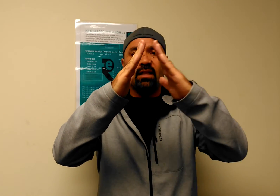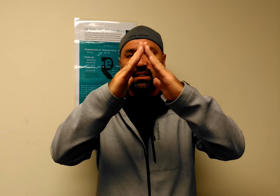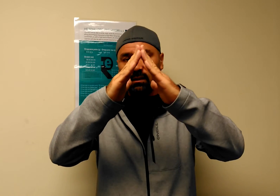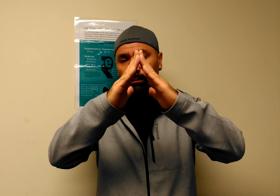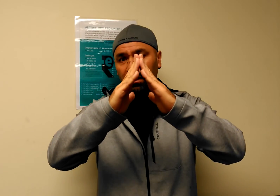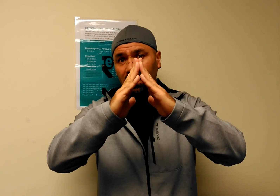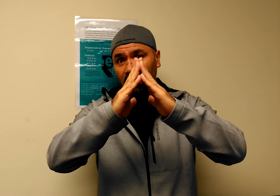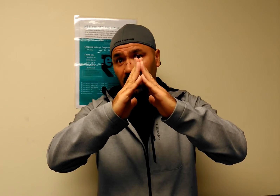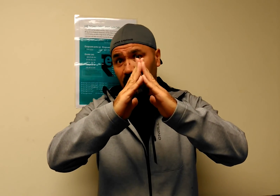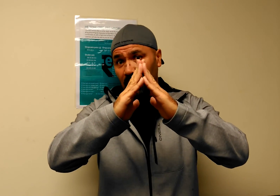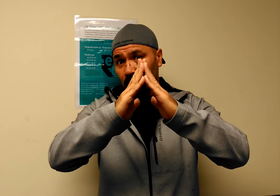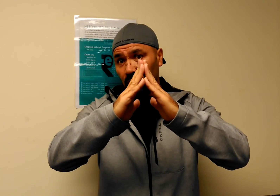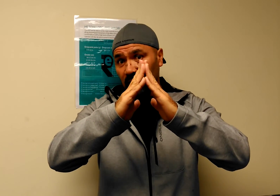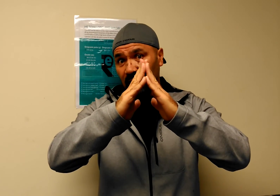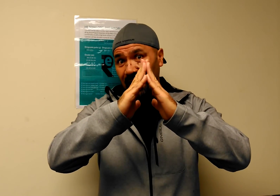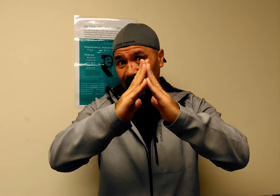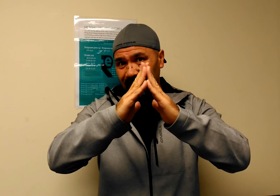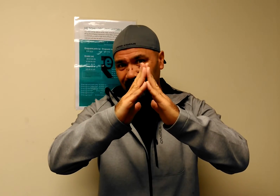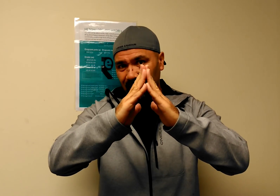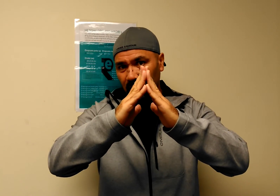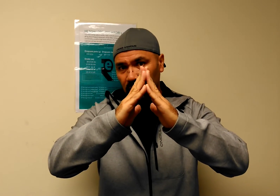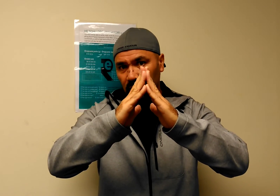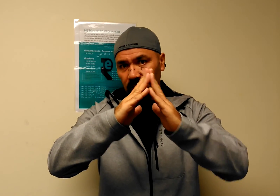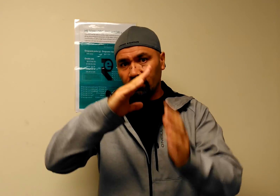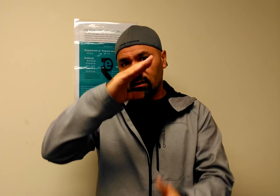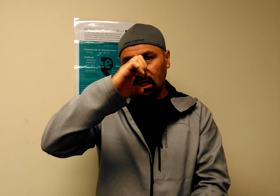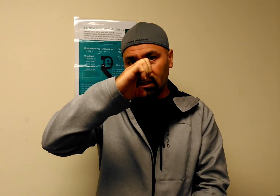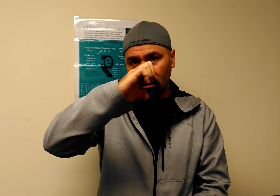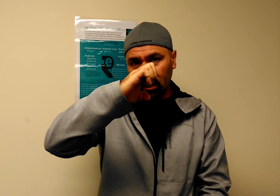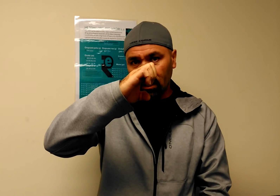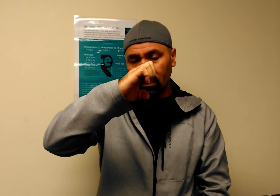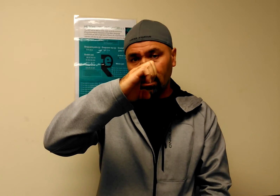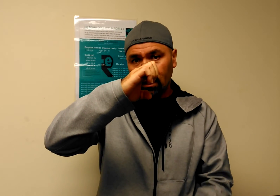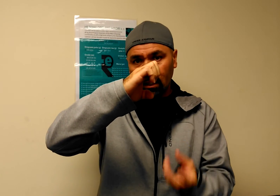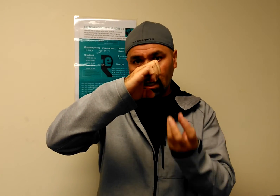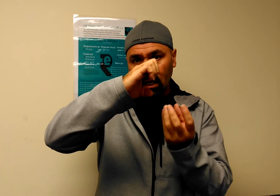that's depicting like a capital letter A in English. That's like a